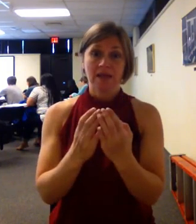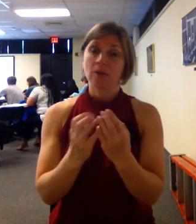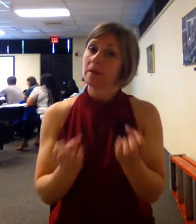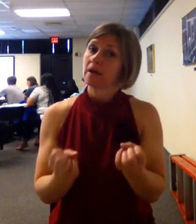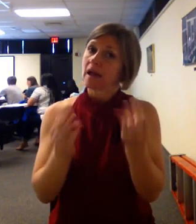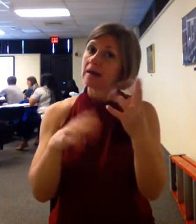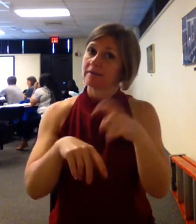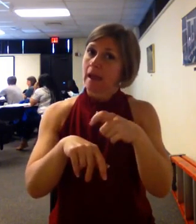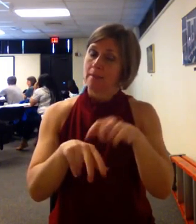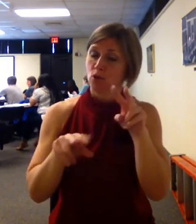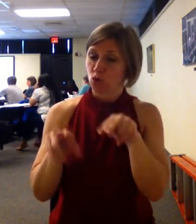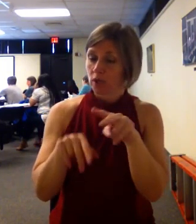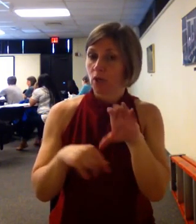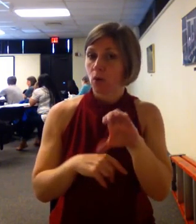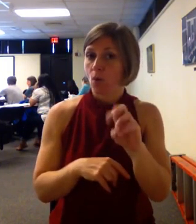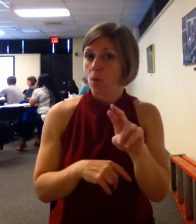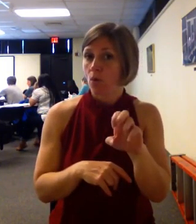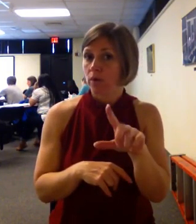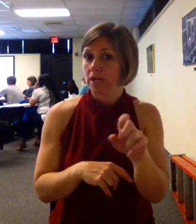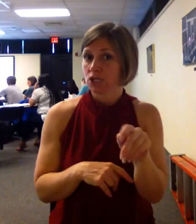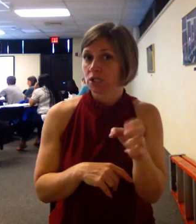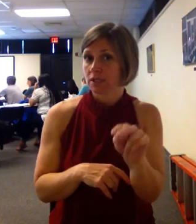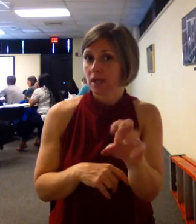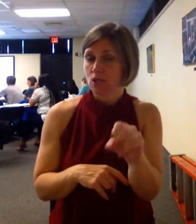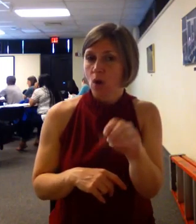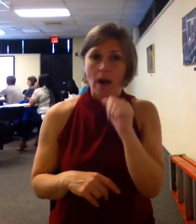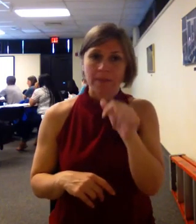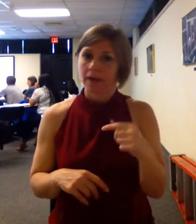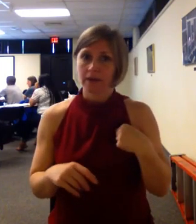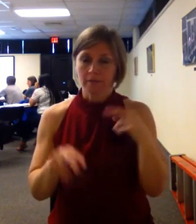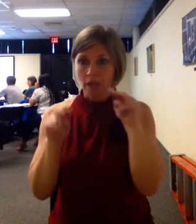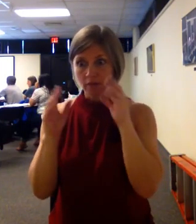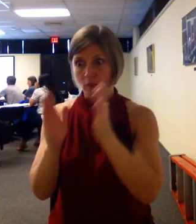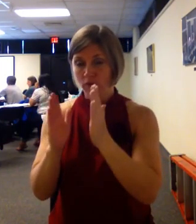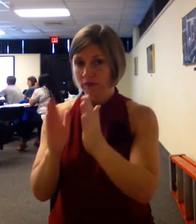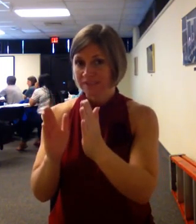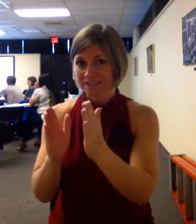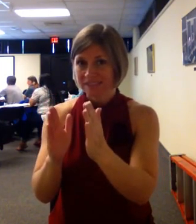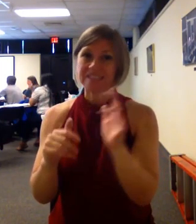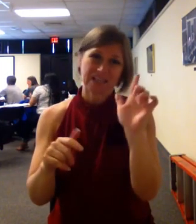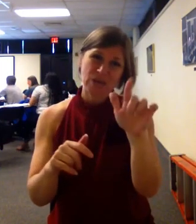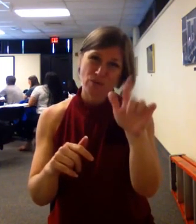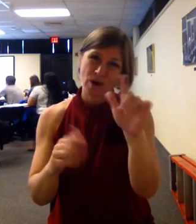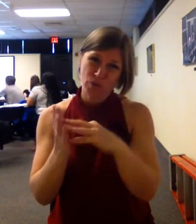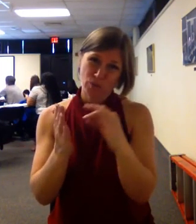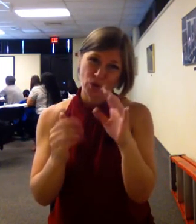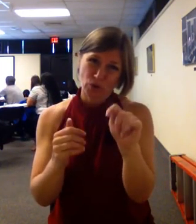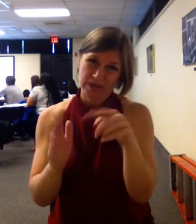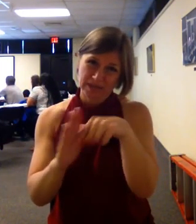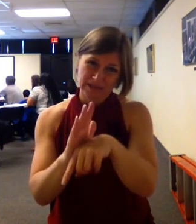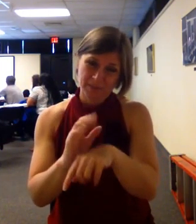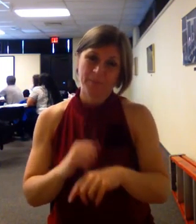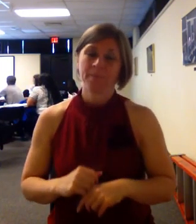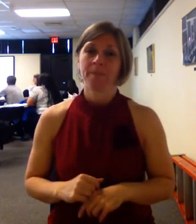correlation. So it doesn't make sense for me to spend one page when you're really going to get in depth with it. And students take coefficient of variation